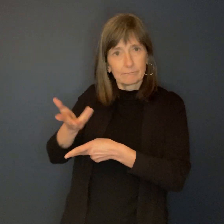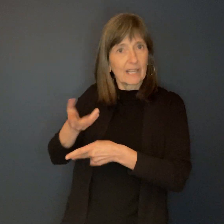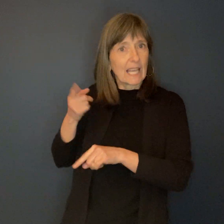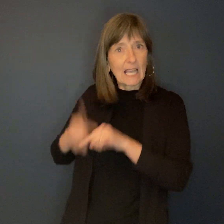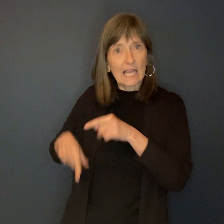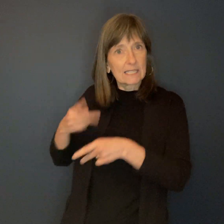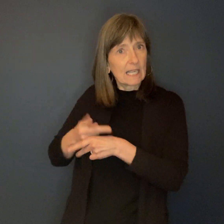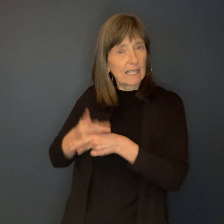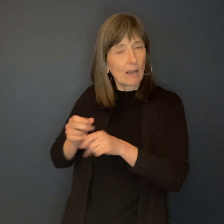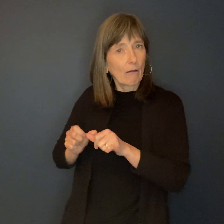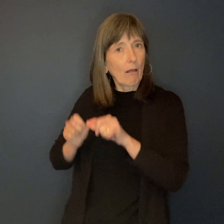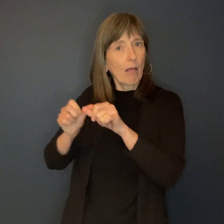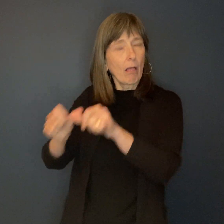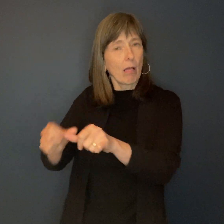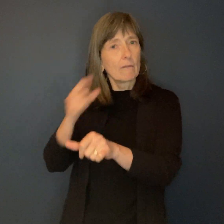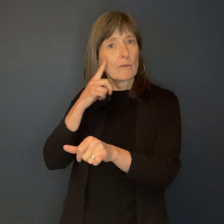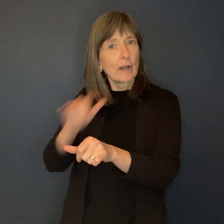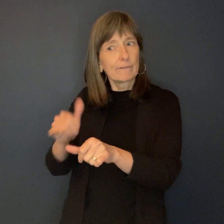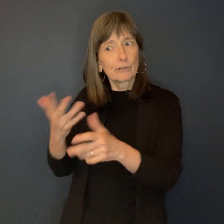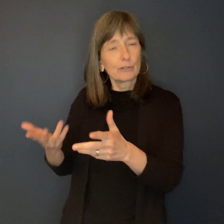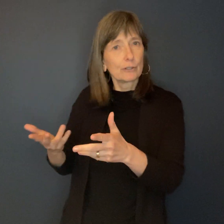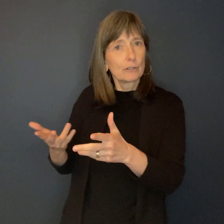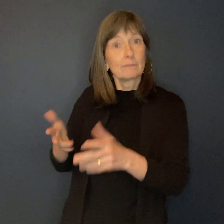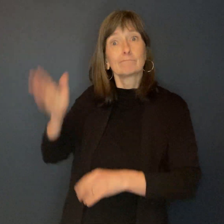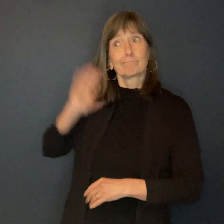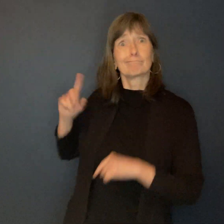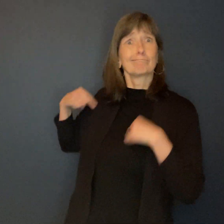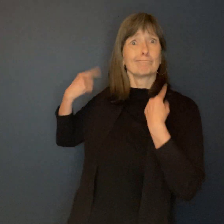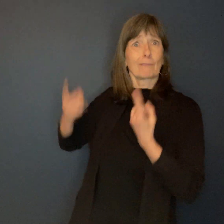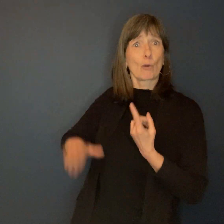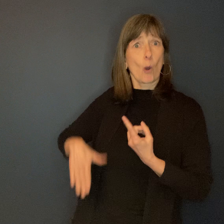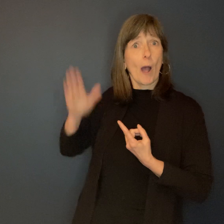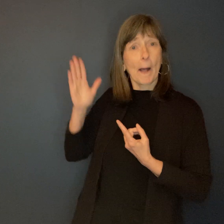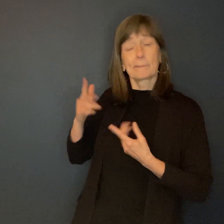continue to provide the supports that they always have. The replacement of those